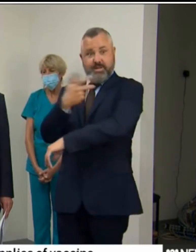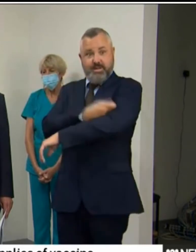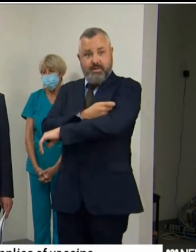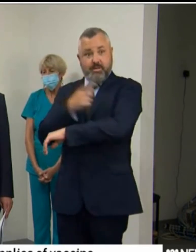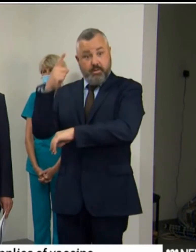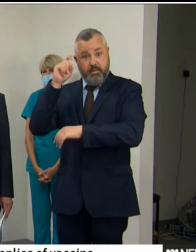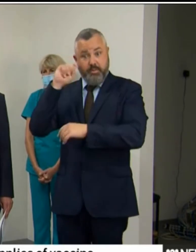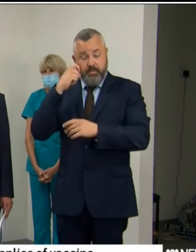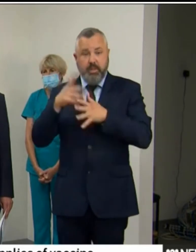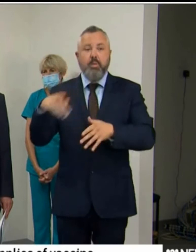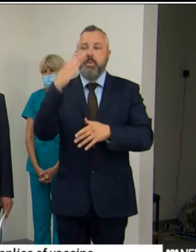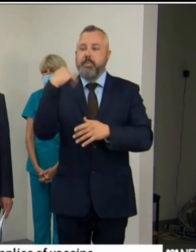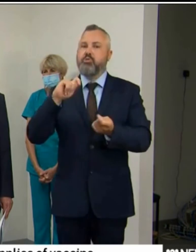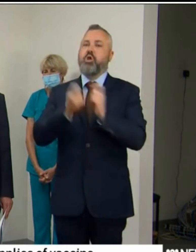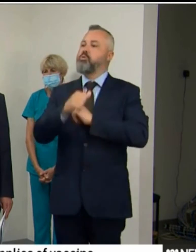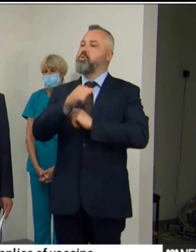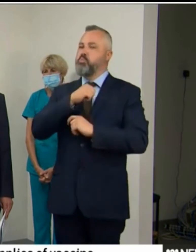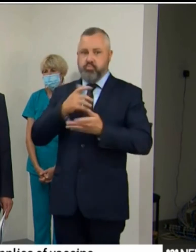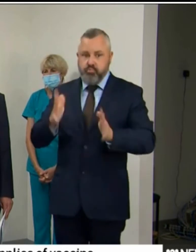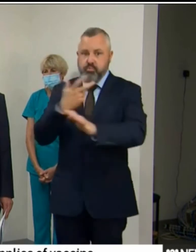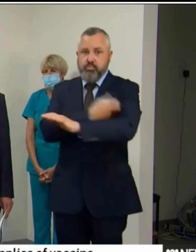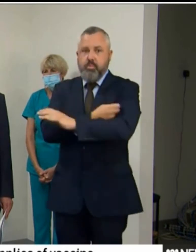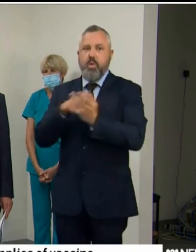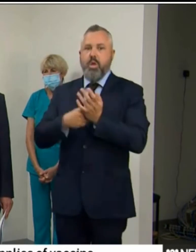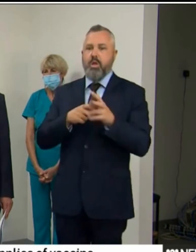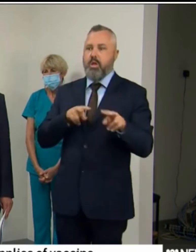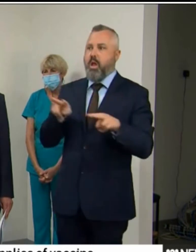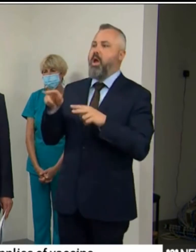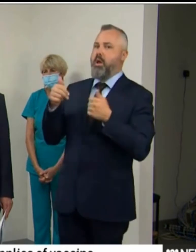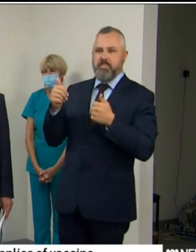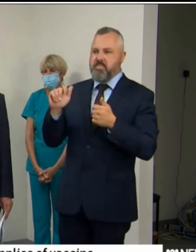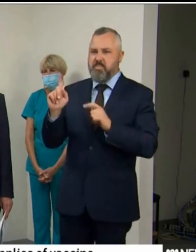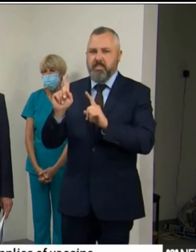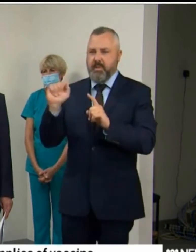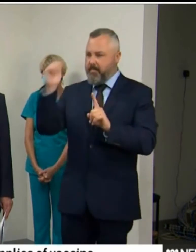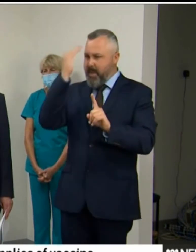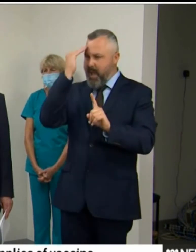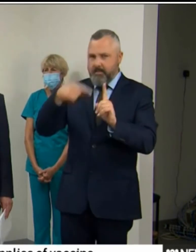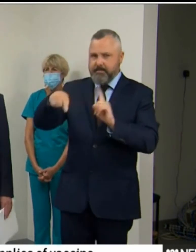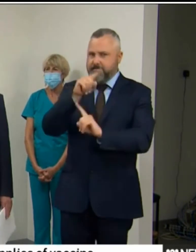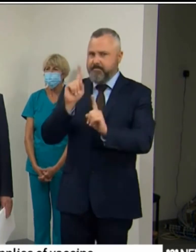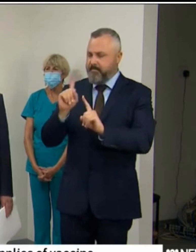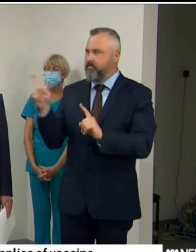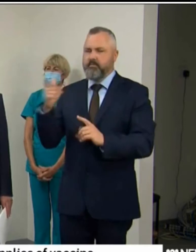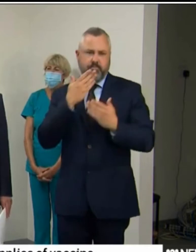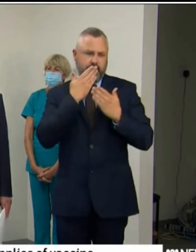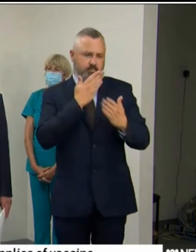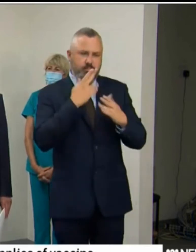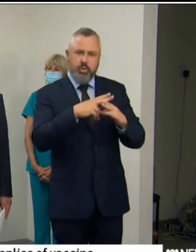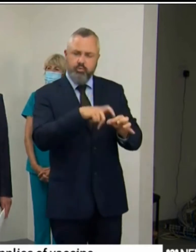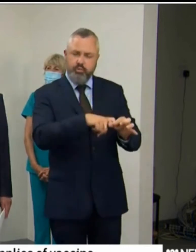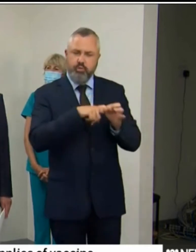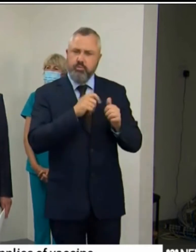might change, that they might not have otherwise considered doing it? Thank you for your question. I do understand